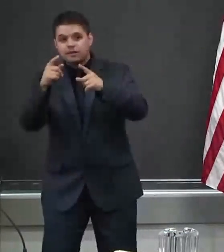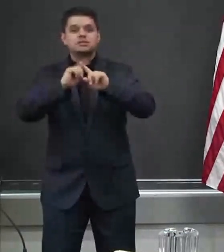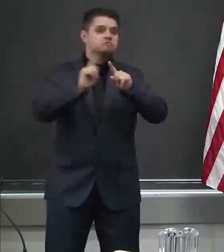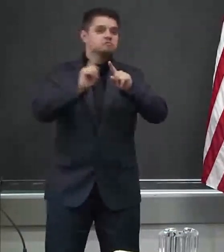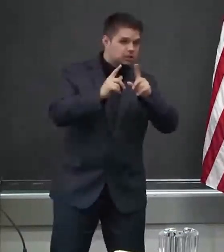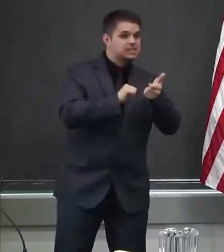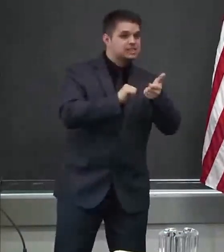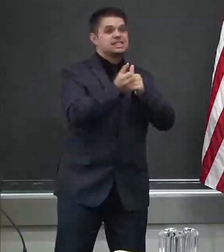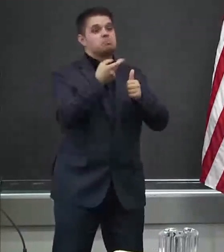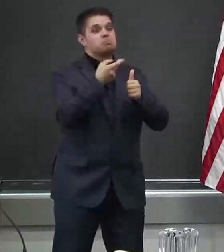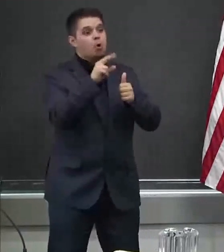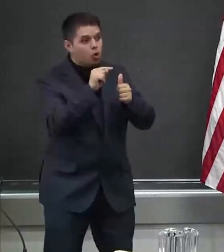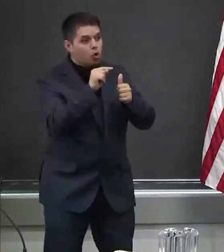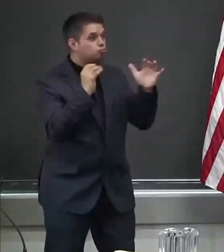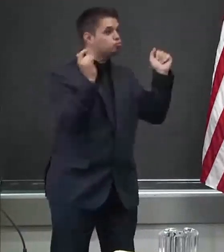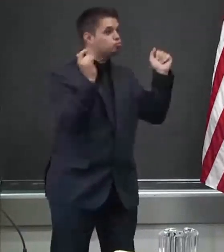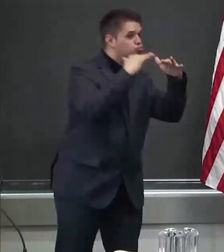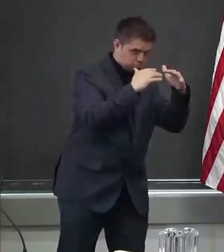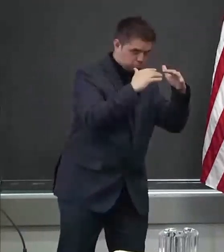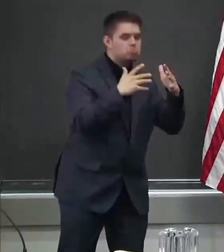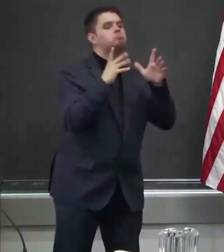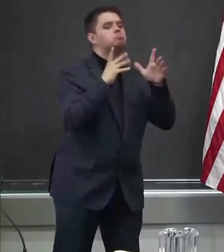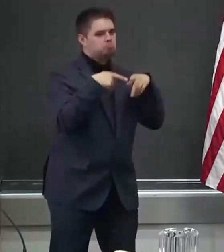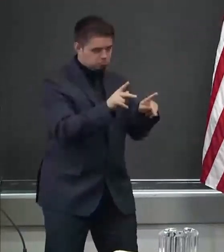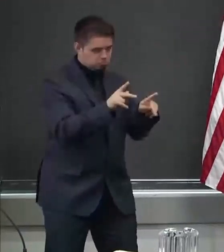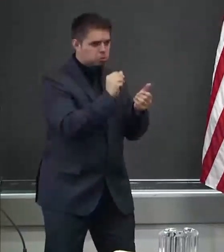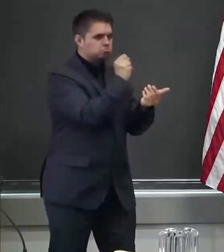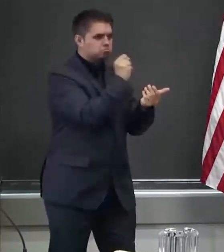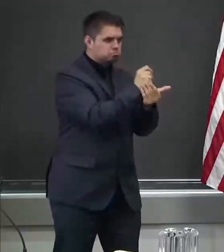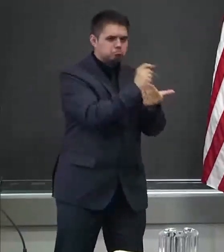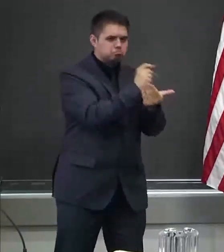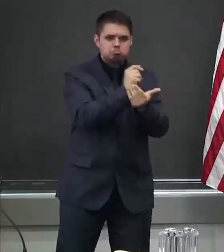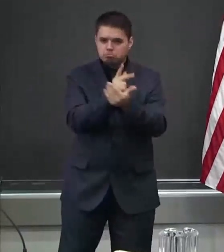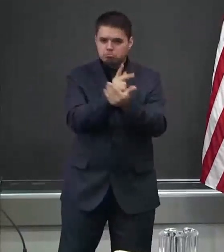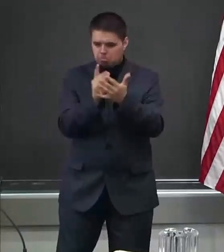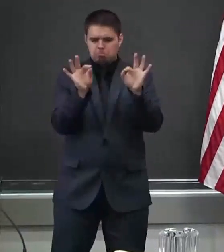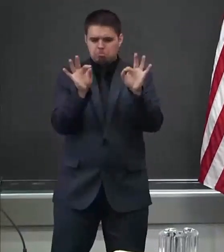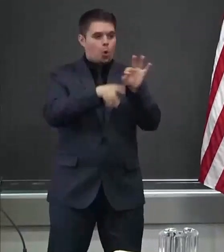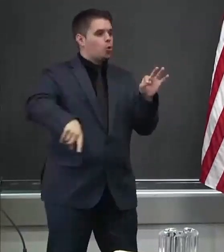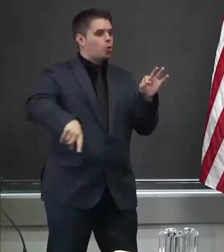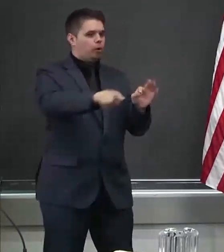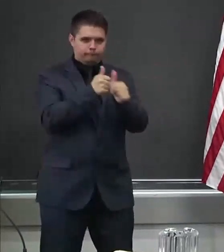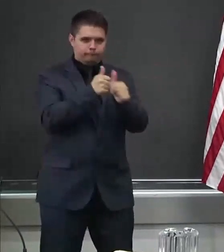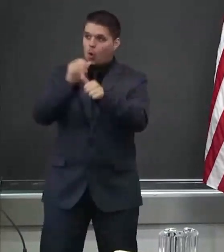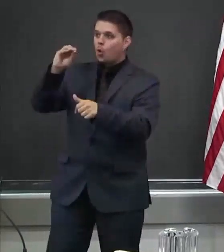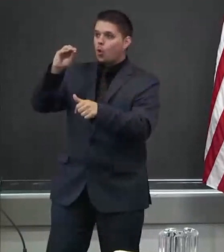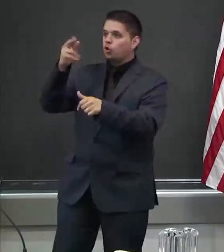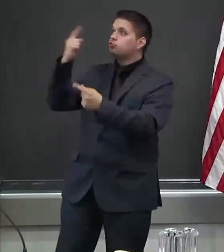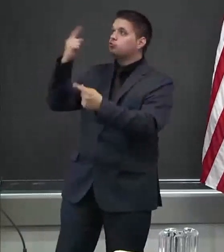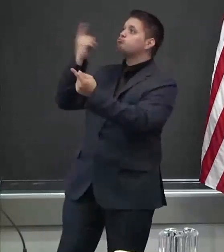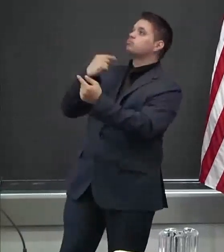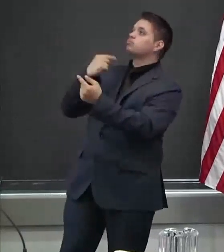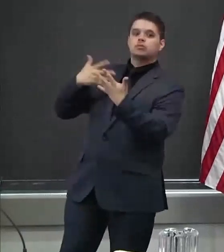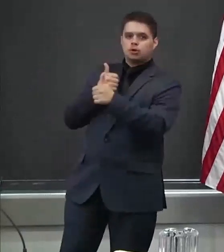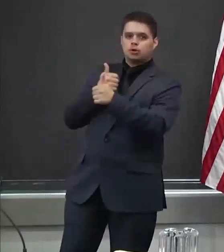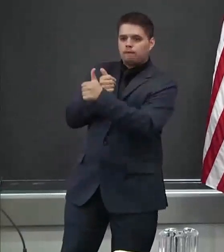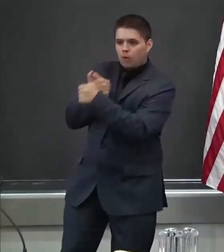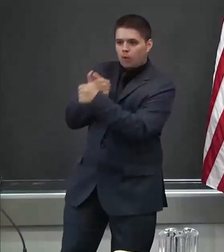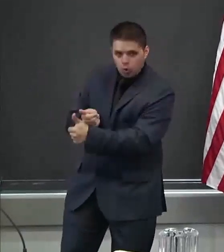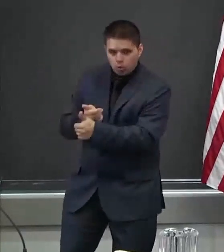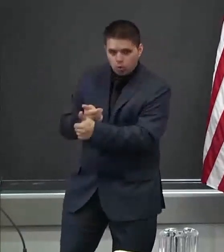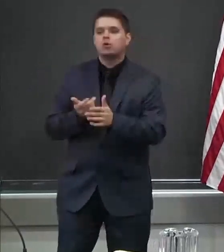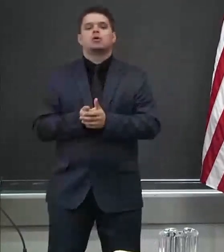all subject to public health guidance, of course. Allowing pools to reopen under physical